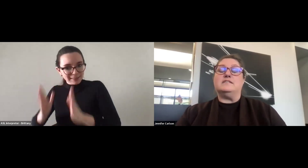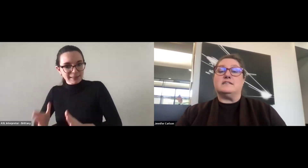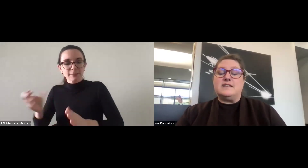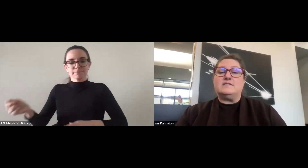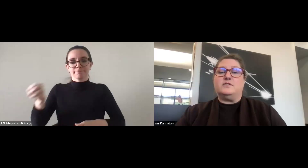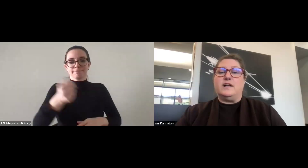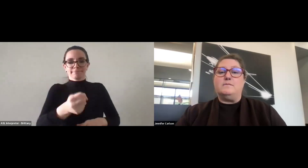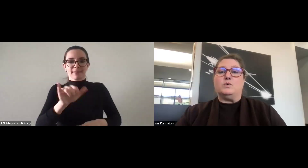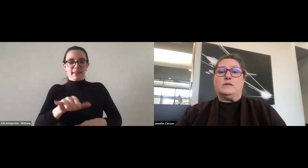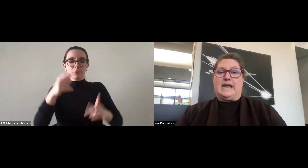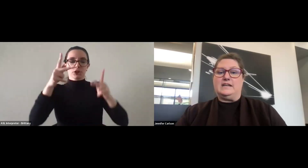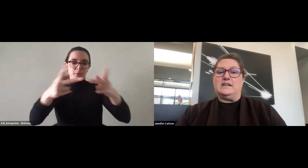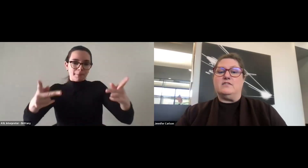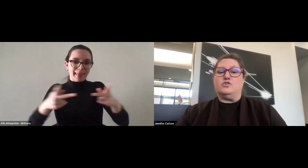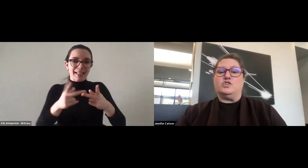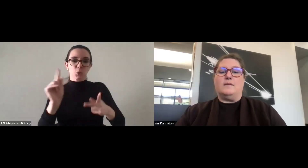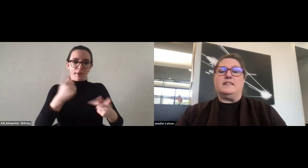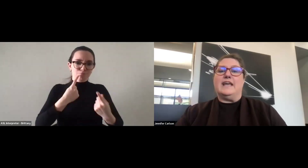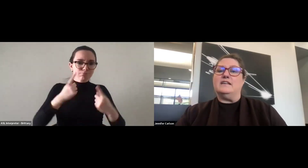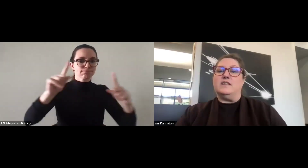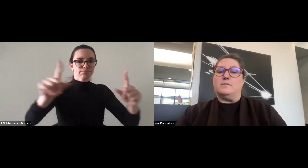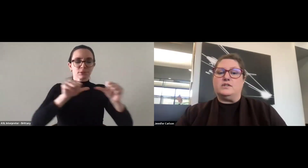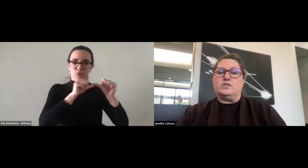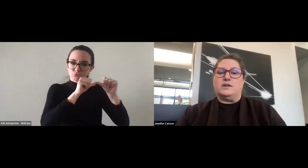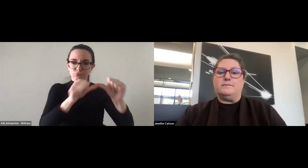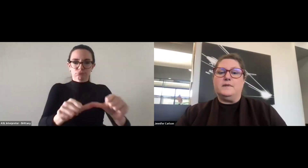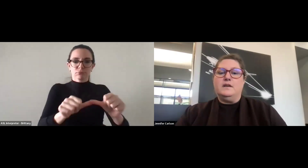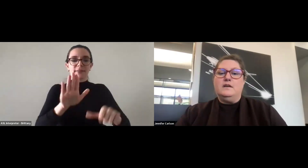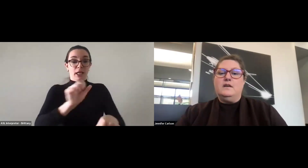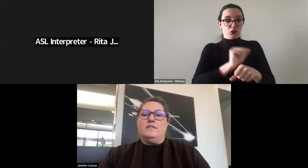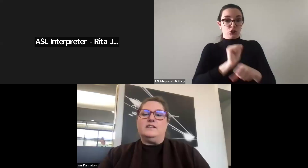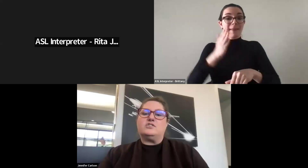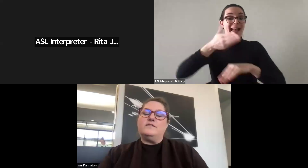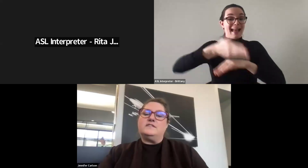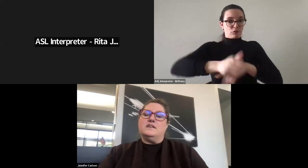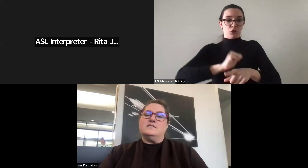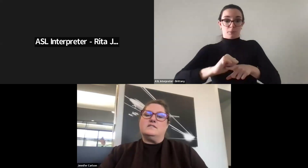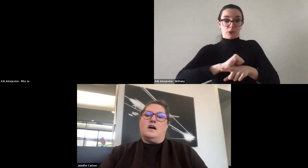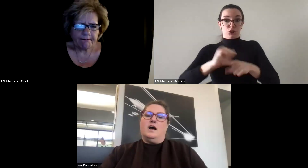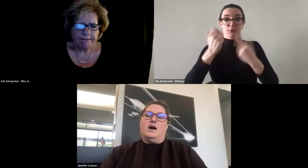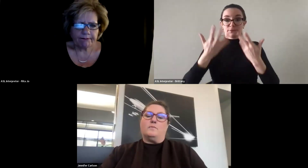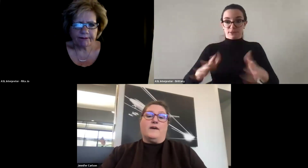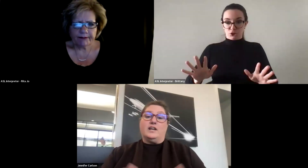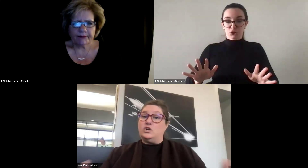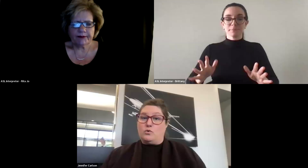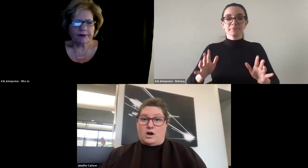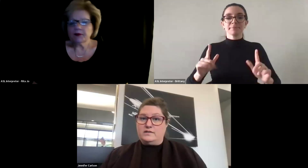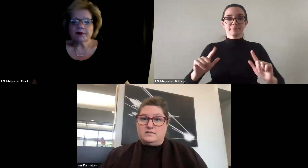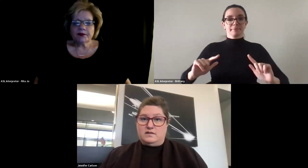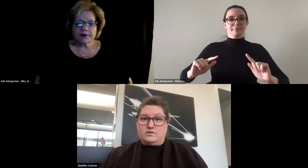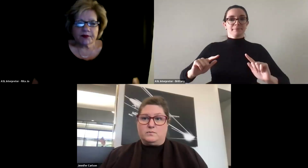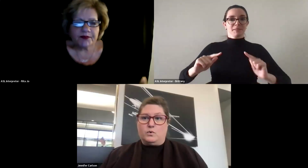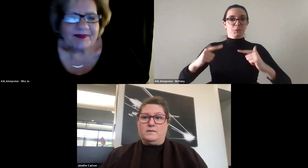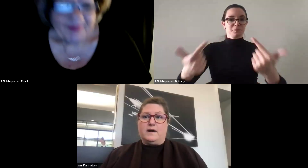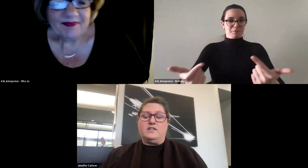can be successful and be retained in their job at the end of the apprenticeship. These services are provided at no